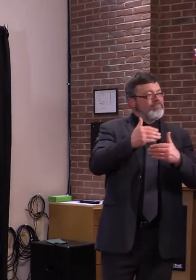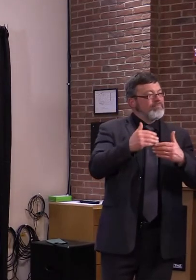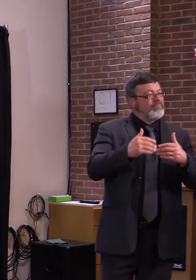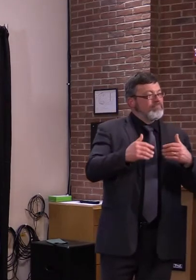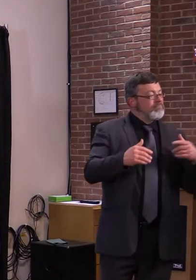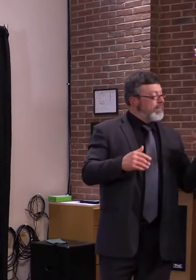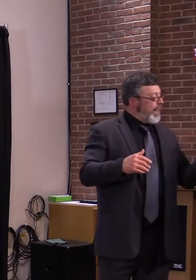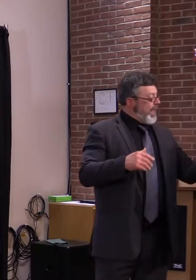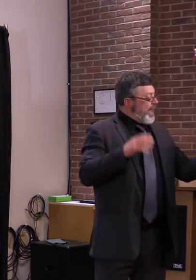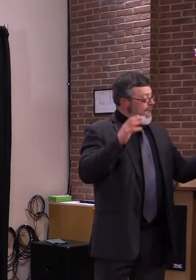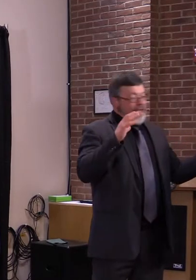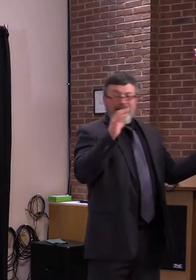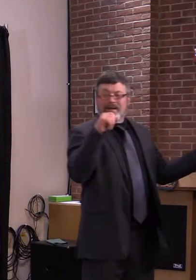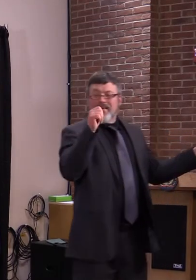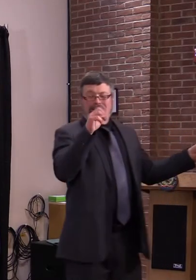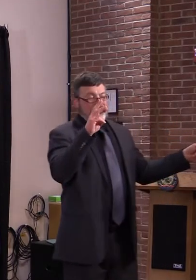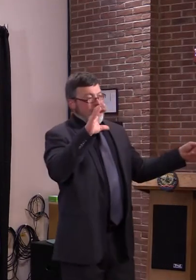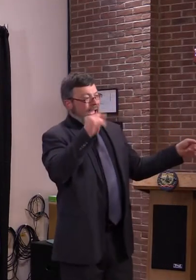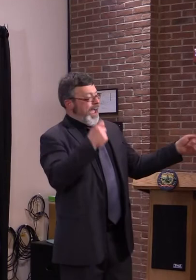him.